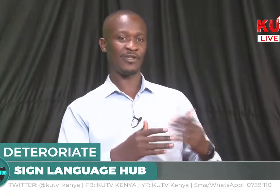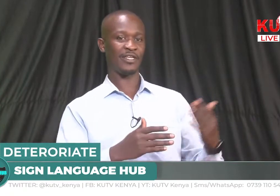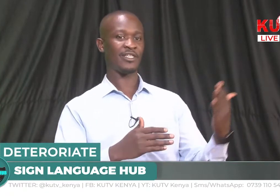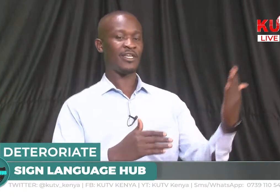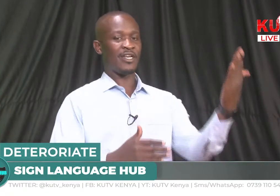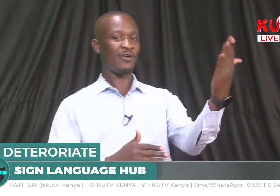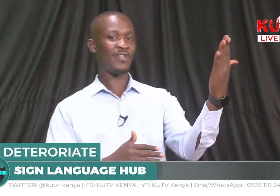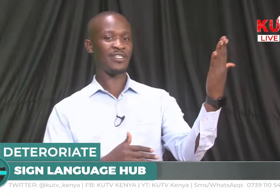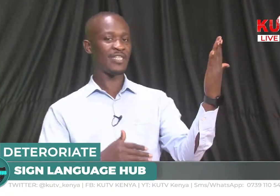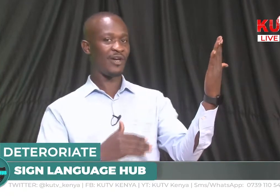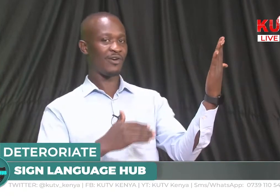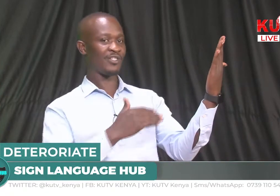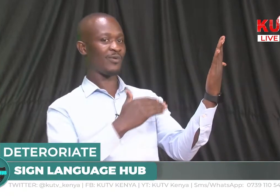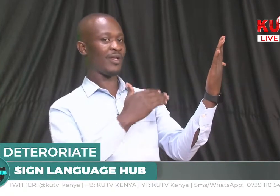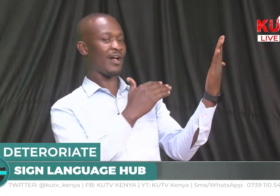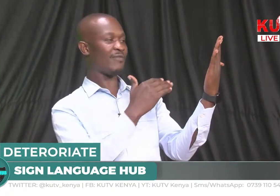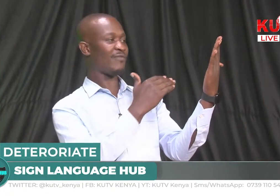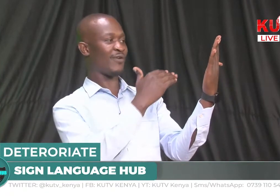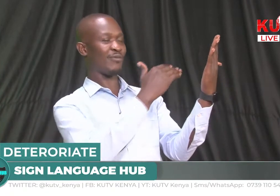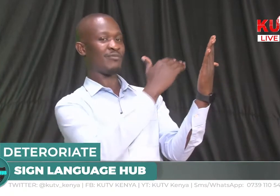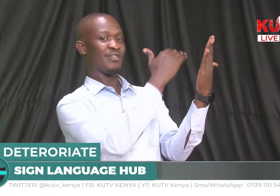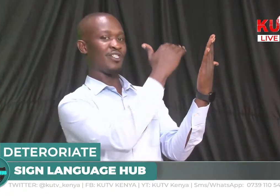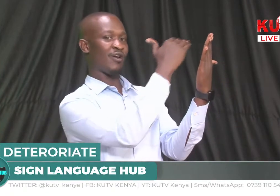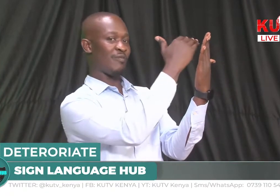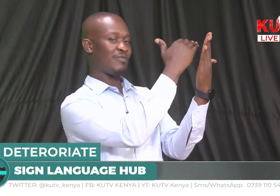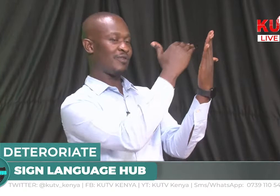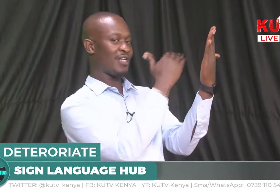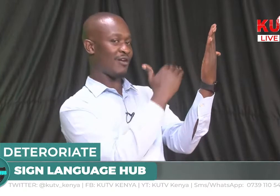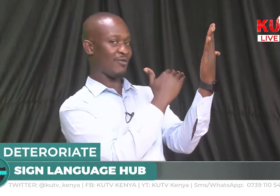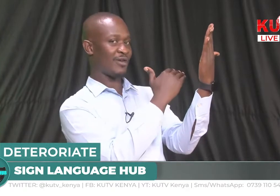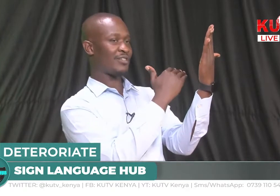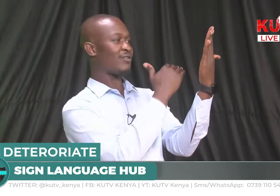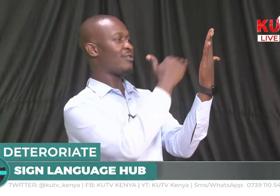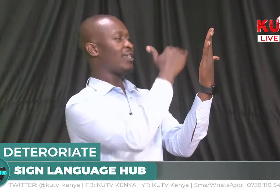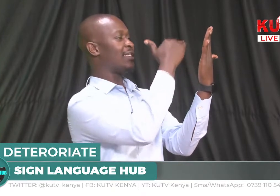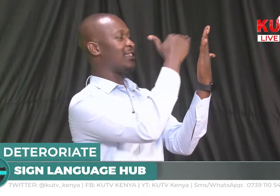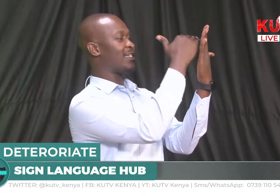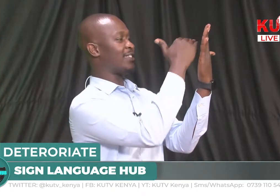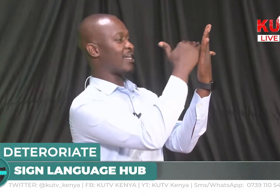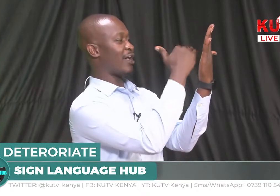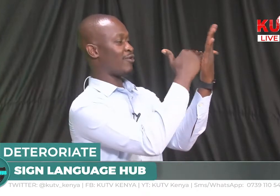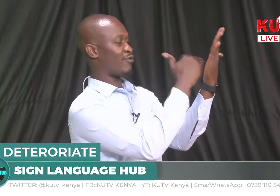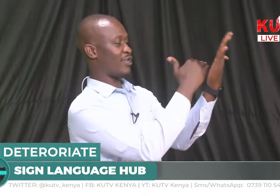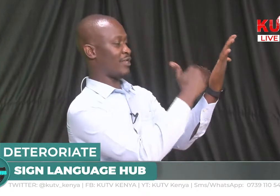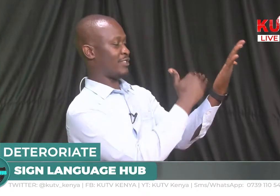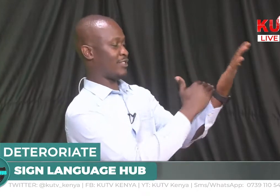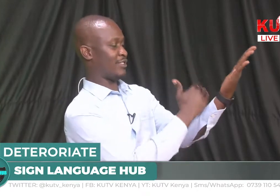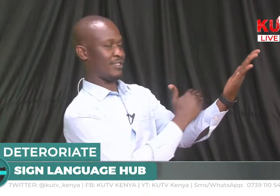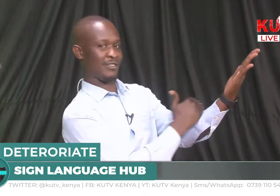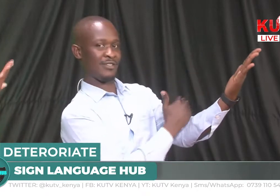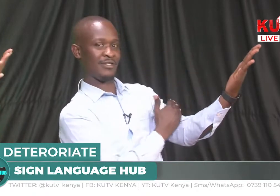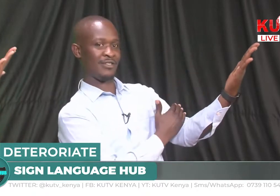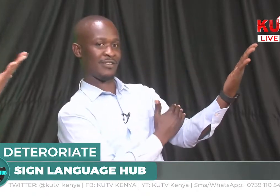deteriorate. Now the deteriorate will come from top downward. So deteriorate.